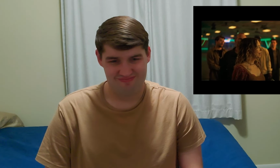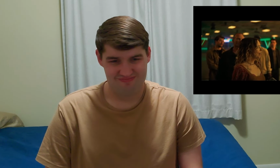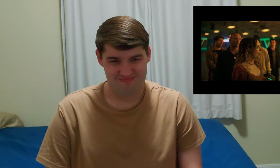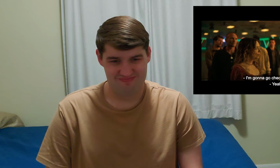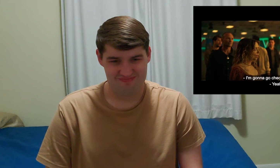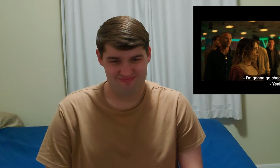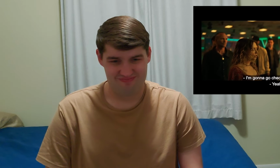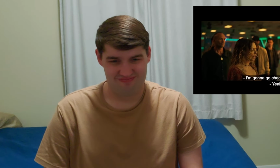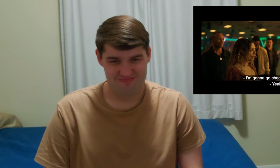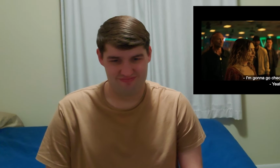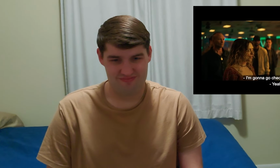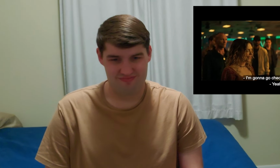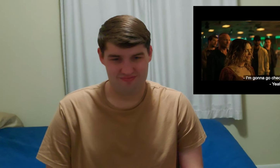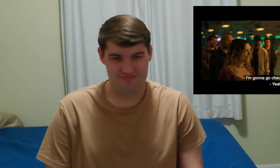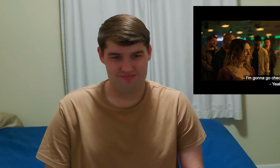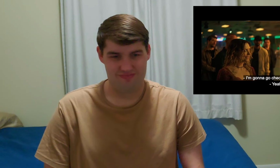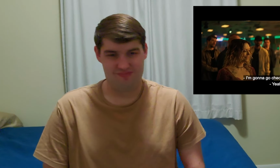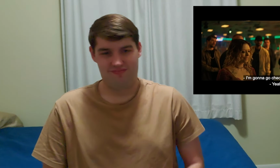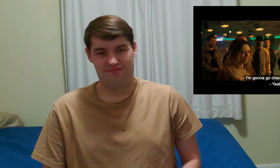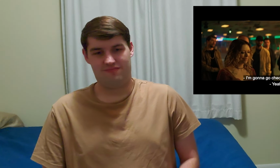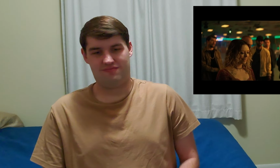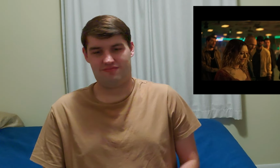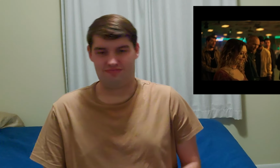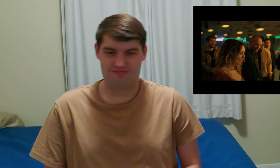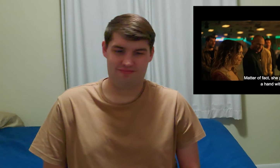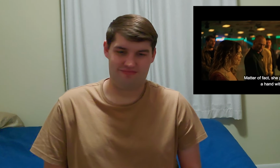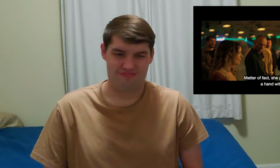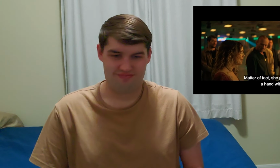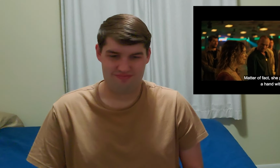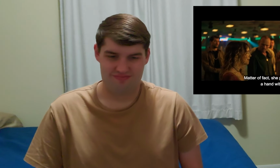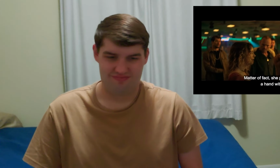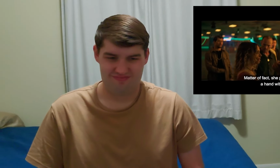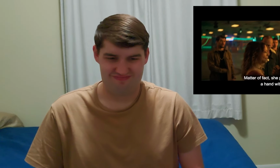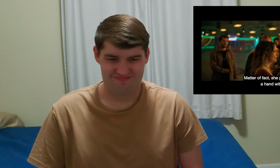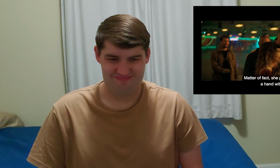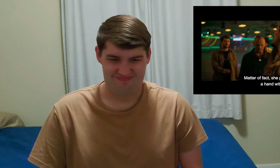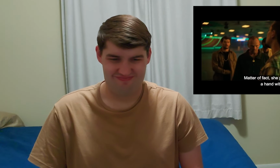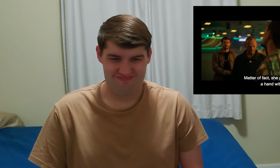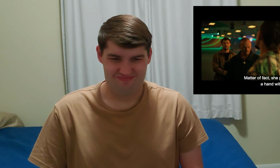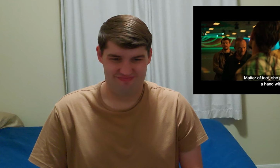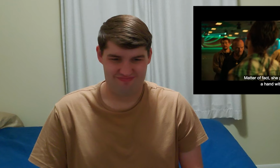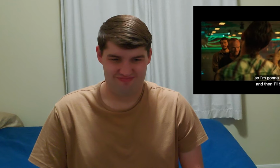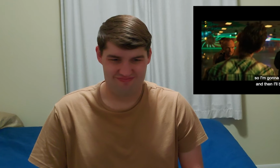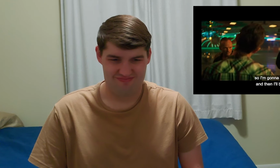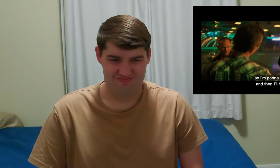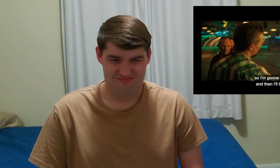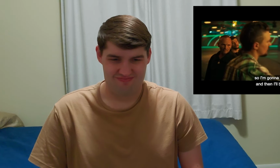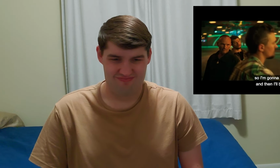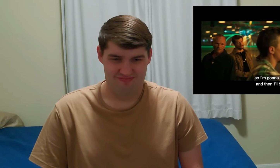I'm gonna go check on something. Yeah. Matter of fact, she probably needs a hand with that, so I'm gonna head out and I'll be